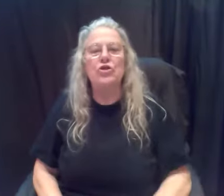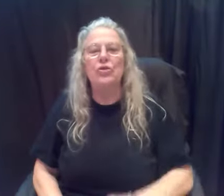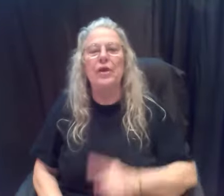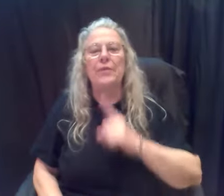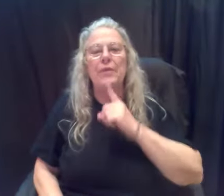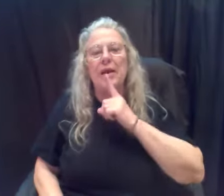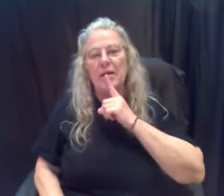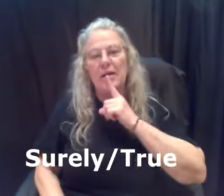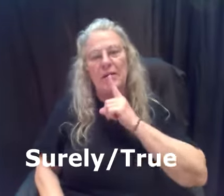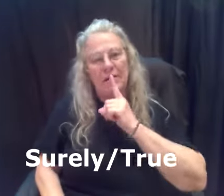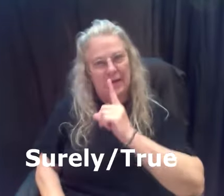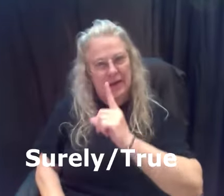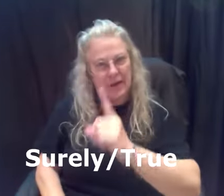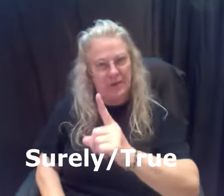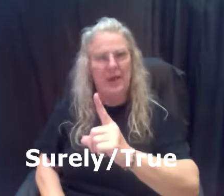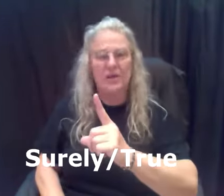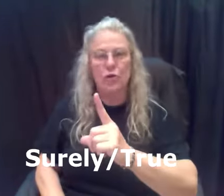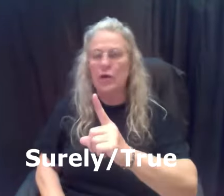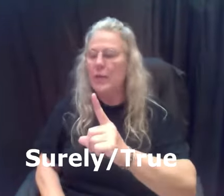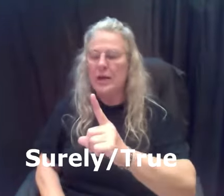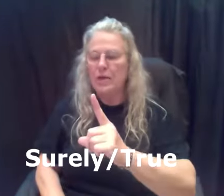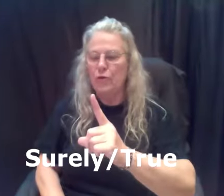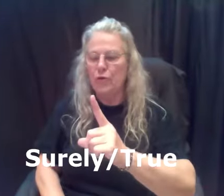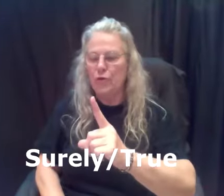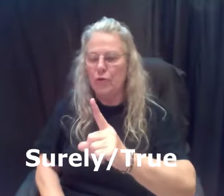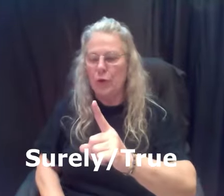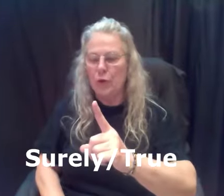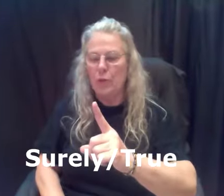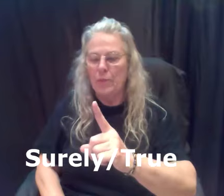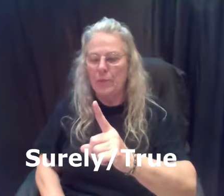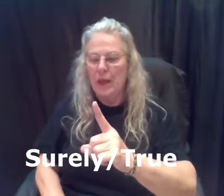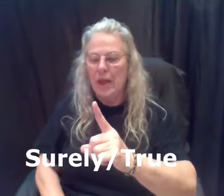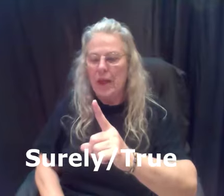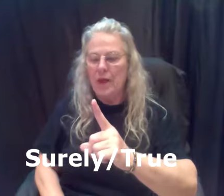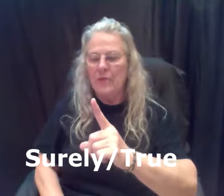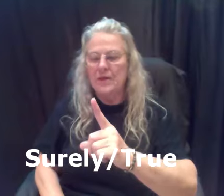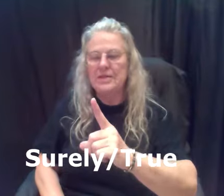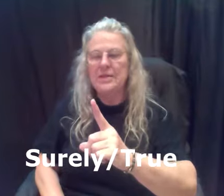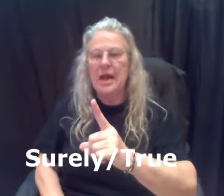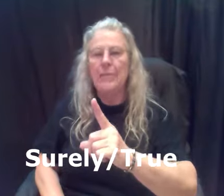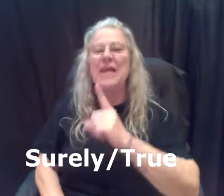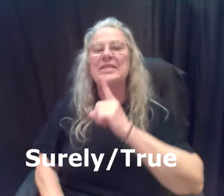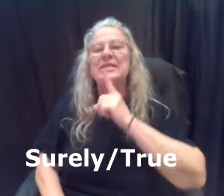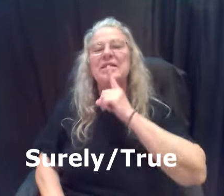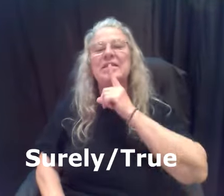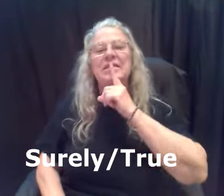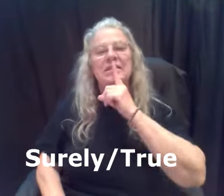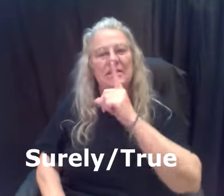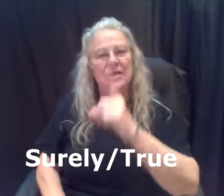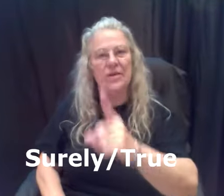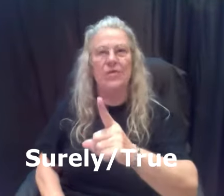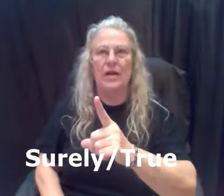Surely, and again, that is going to be true, the same as sincerely. It